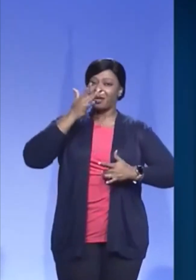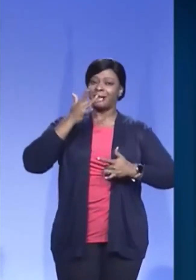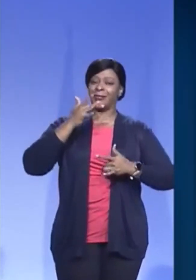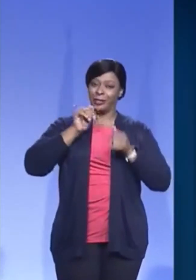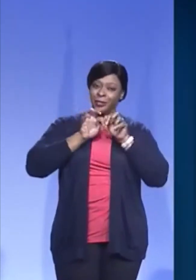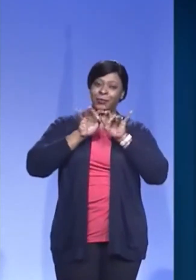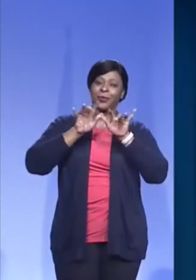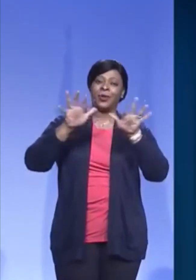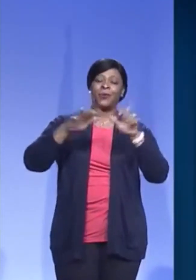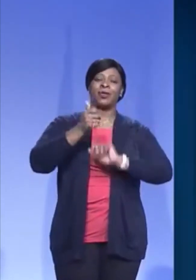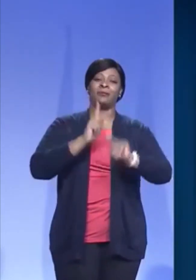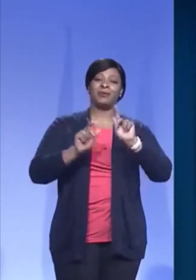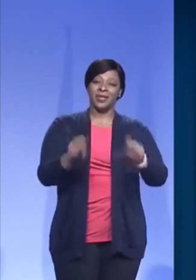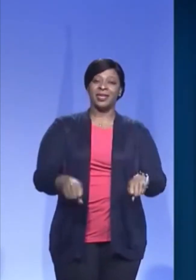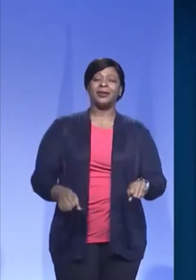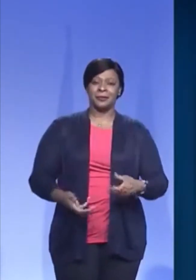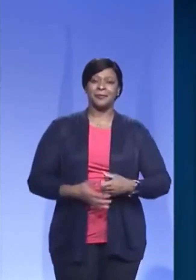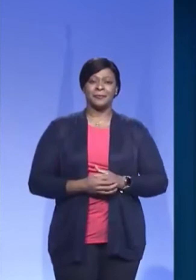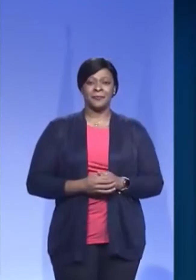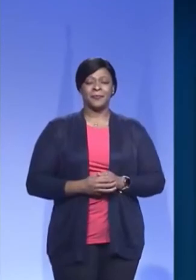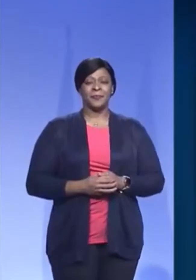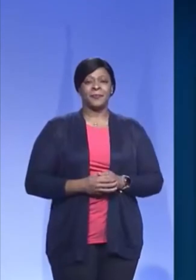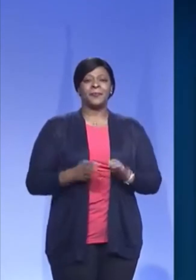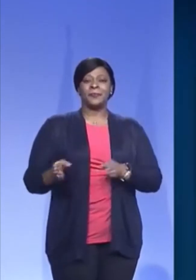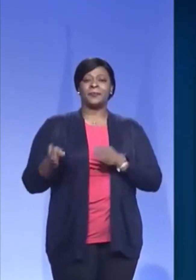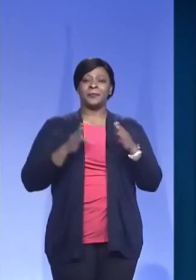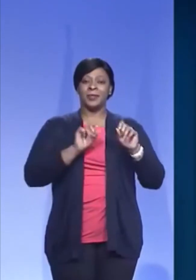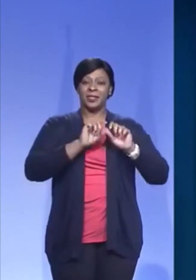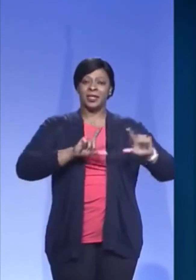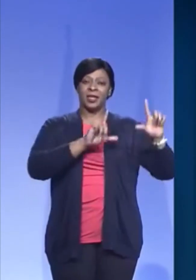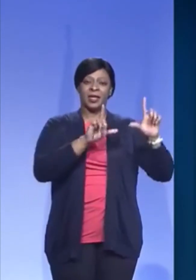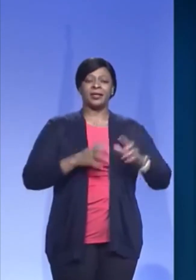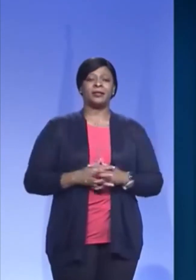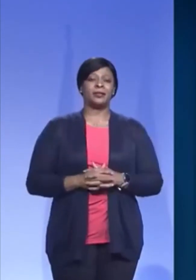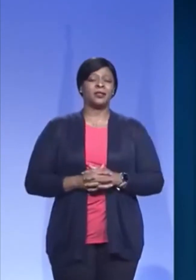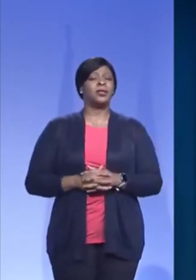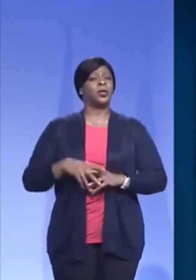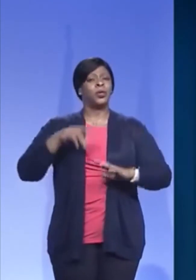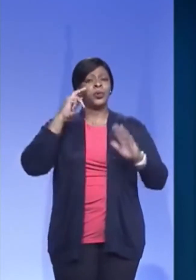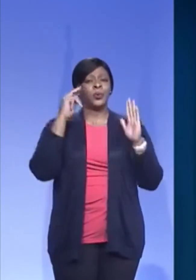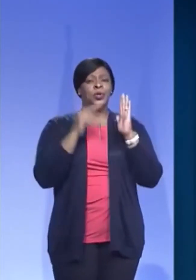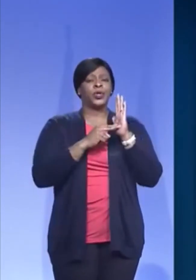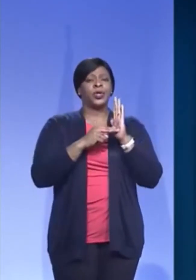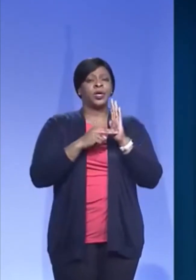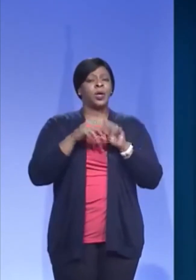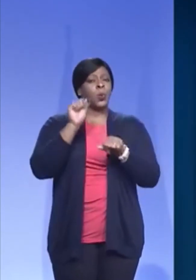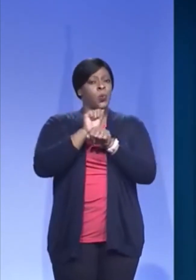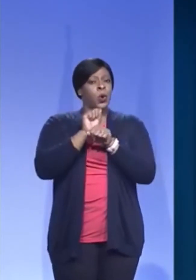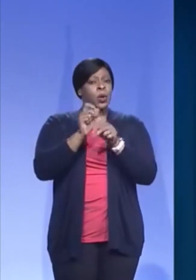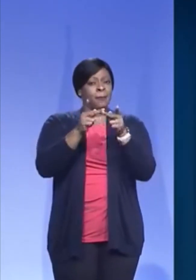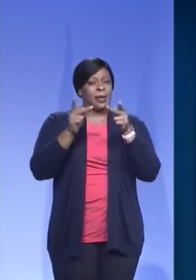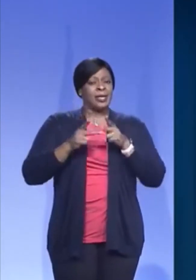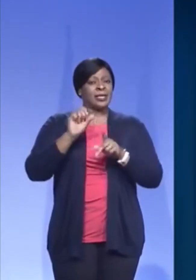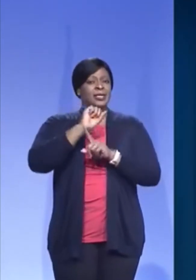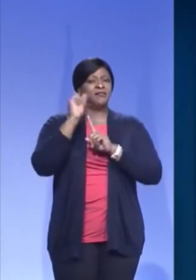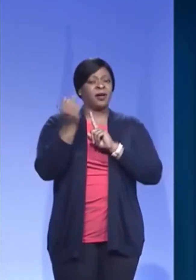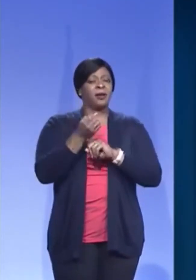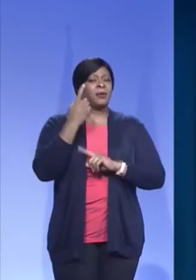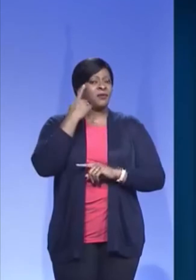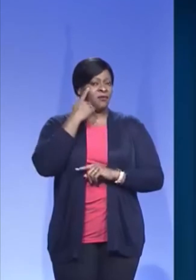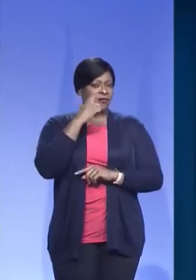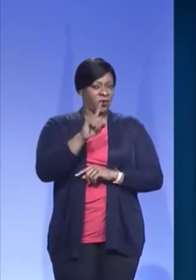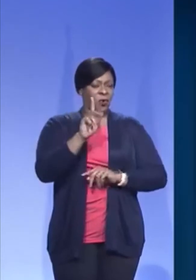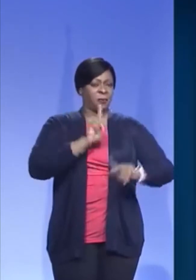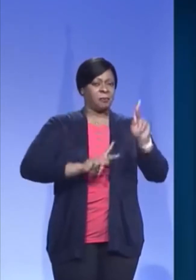that virus with other people. Next slide, please. When we look at the workplace settings for the people who have